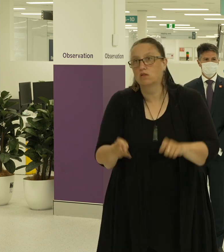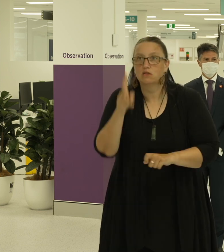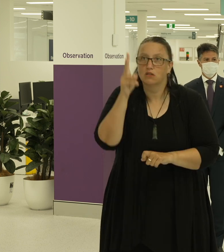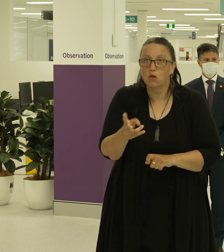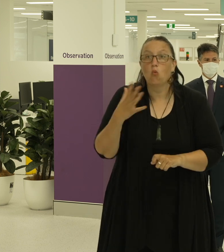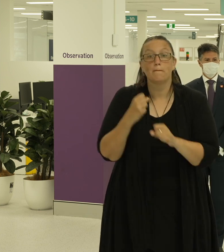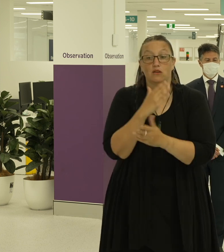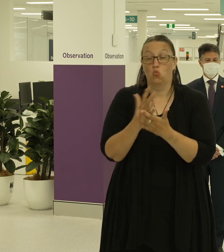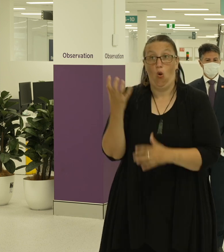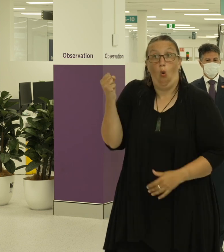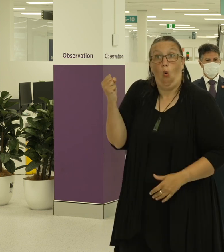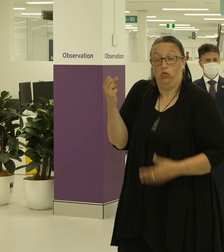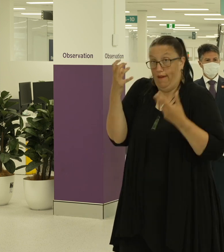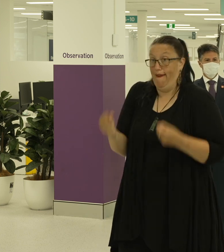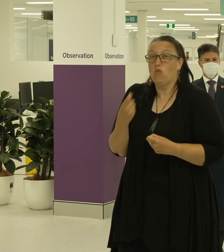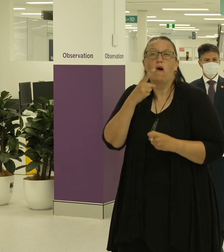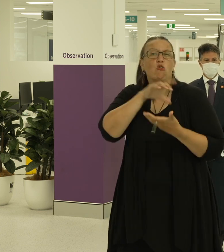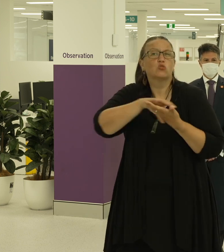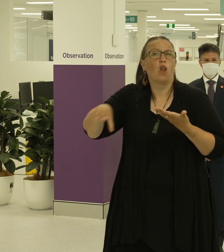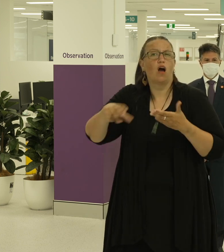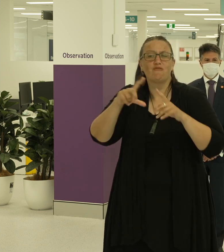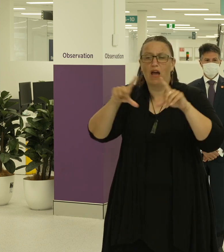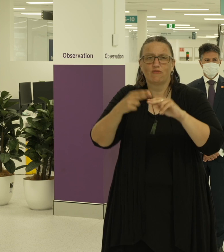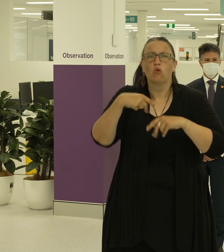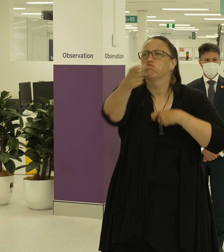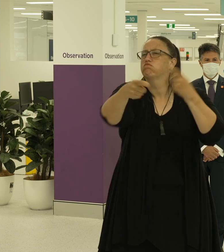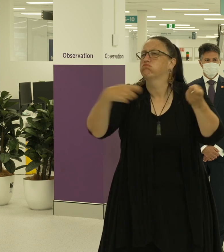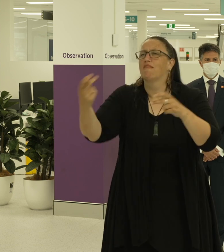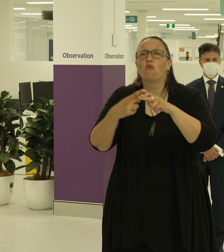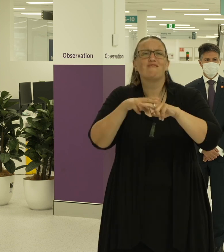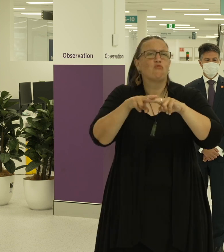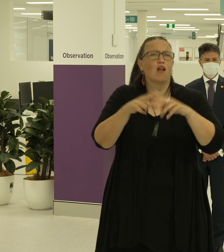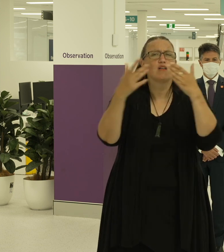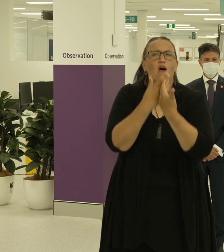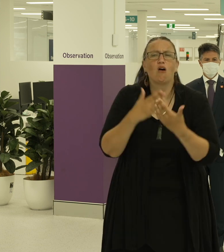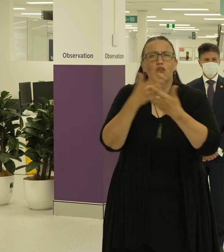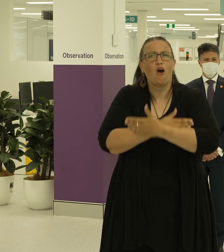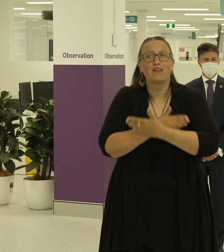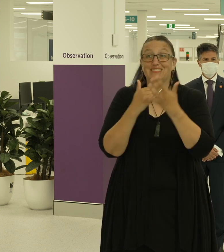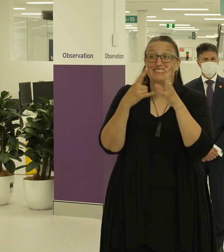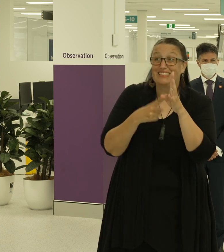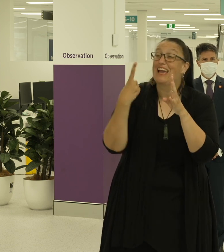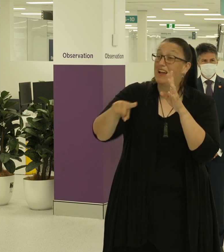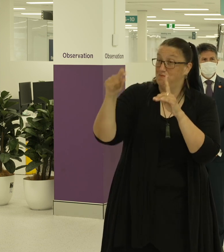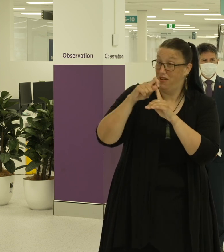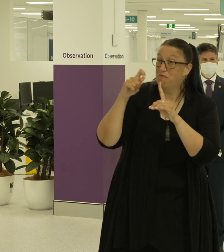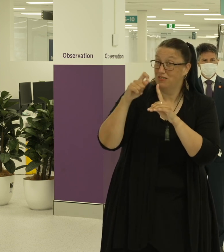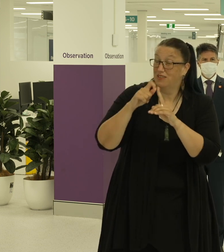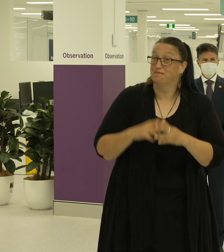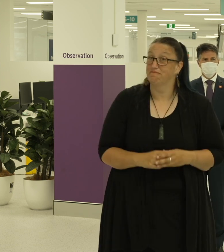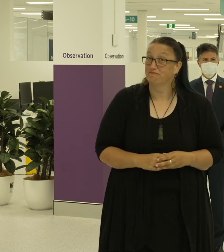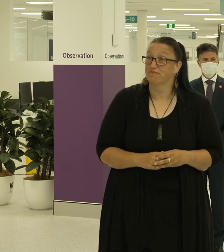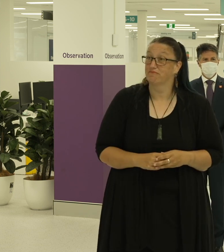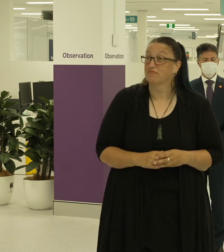are available as quickly as possible to help breathe life back into the Sydney CBD. And also Parramatta. Our